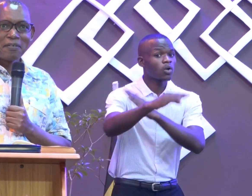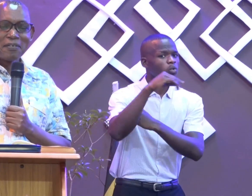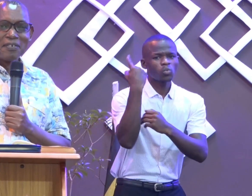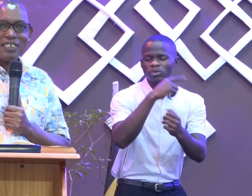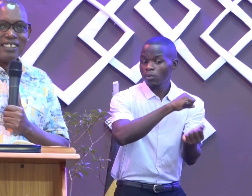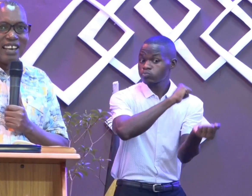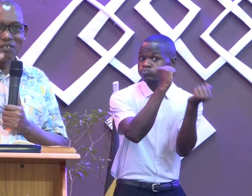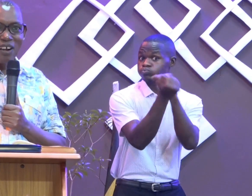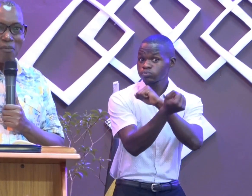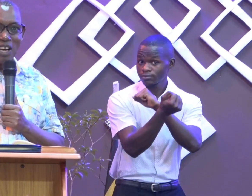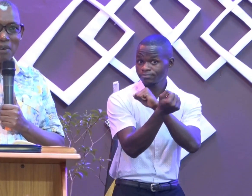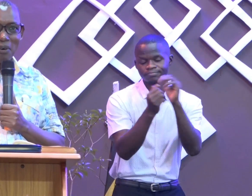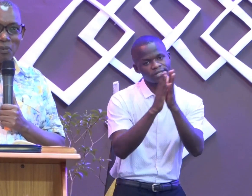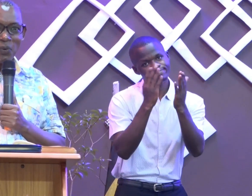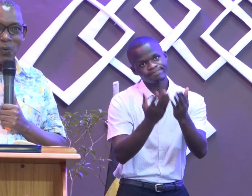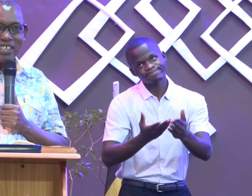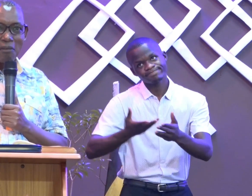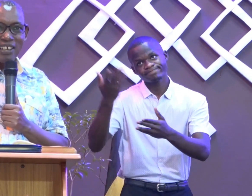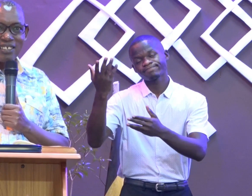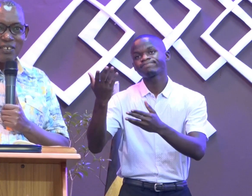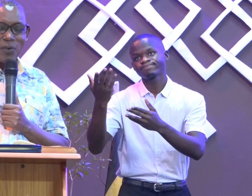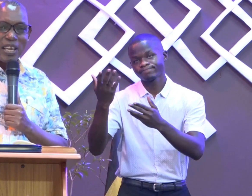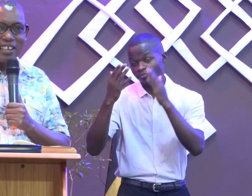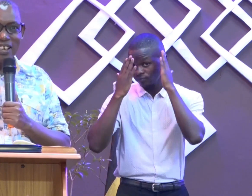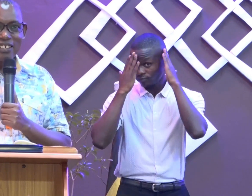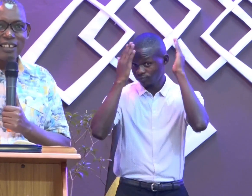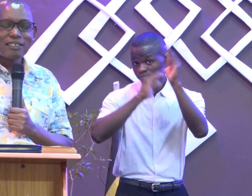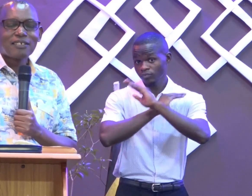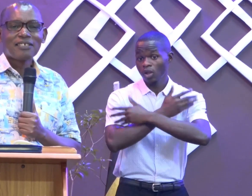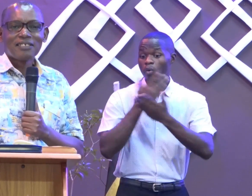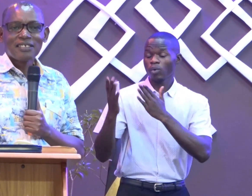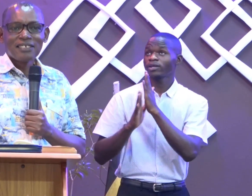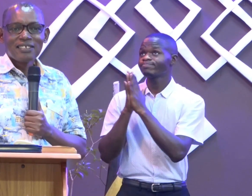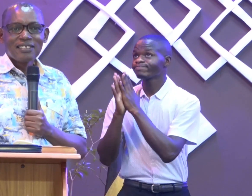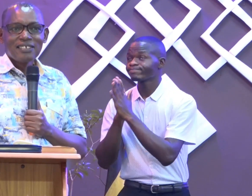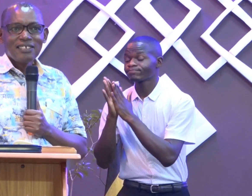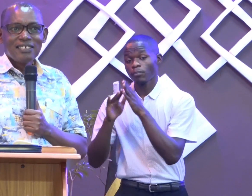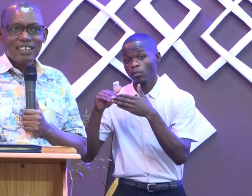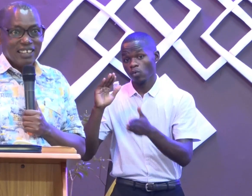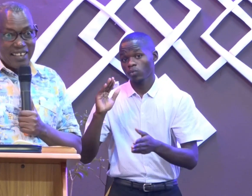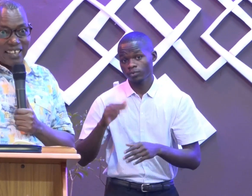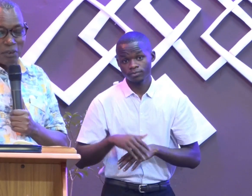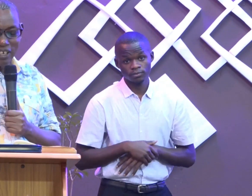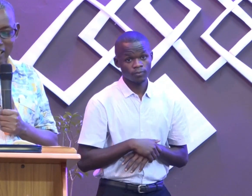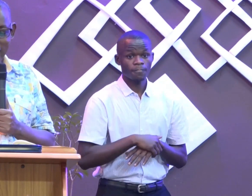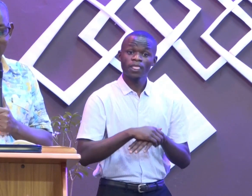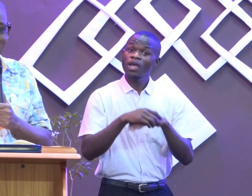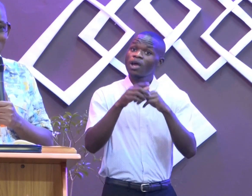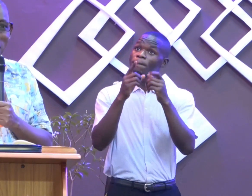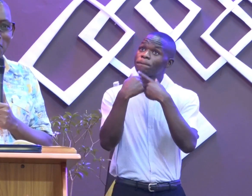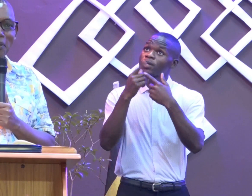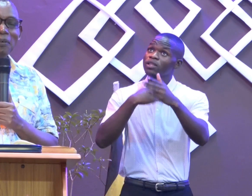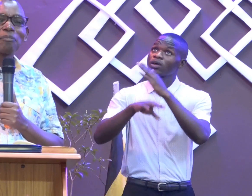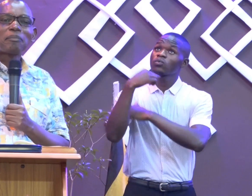God exchanged. Natwalo mulabe omuddu we jabada singo kuyayanira. And took his servant where he has been desiring for. Naye Katonda